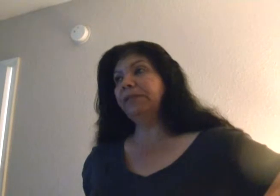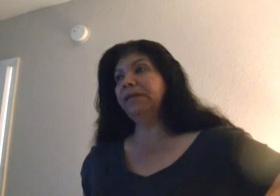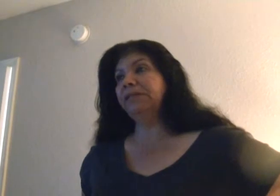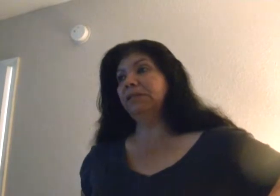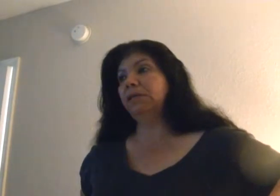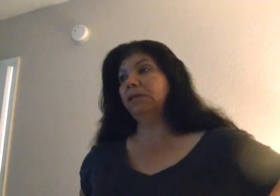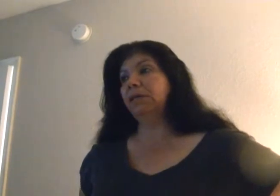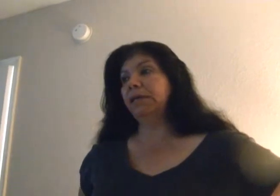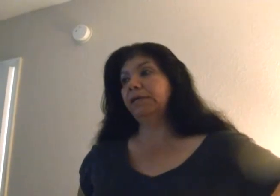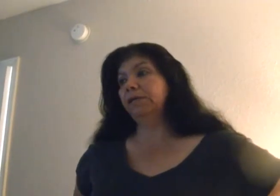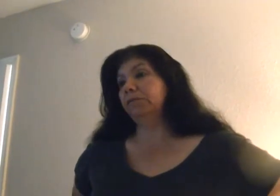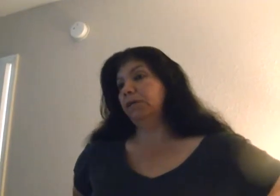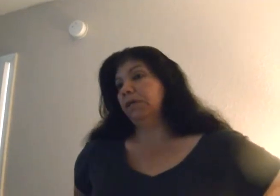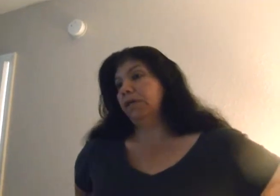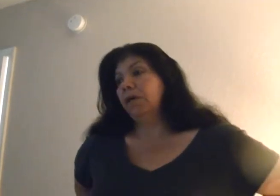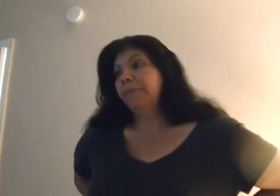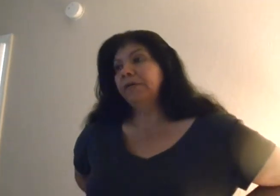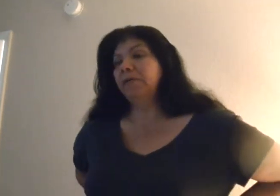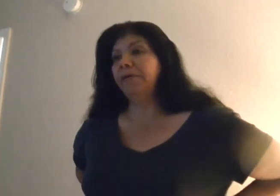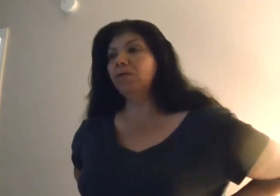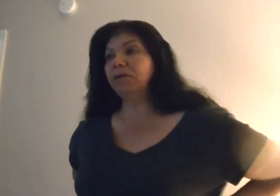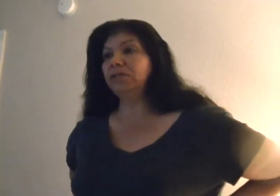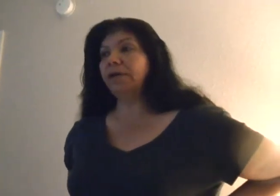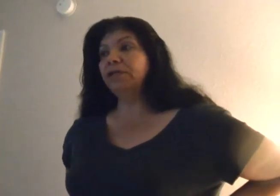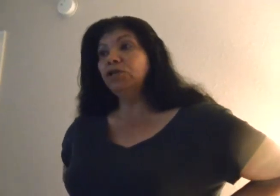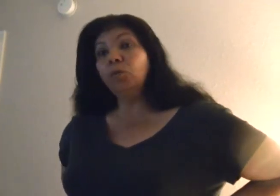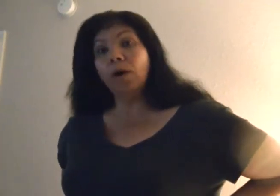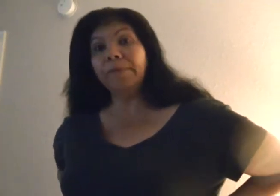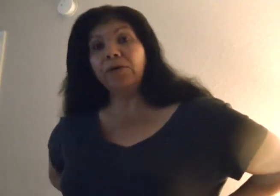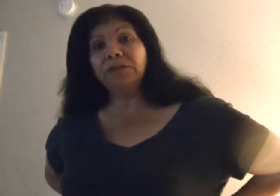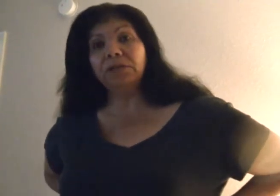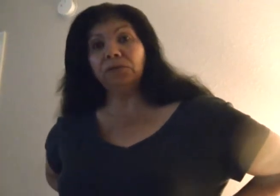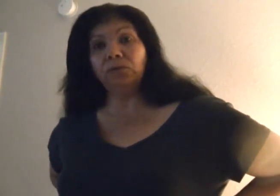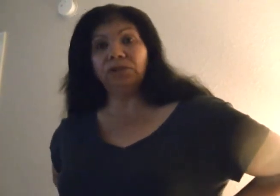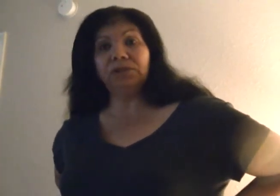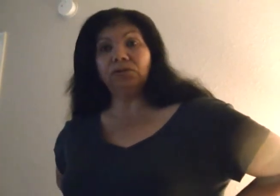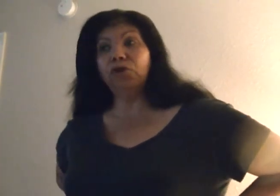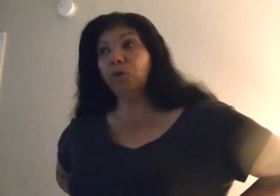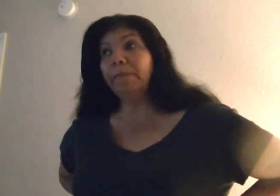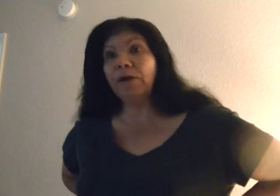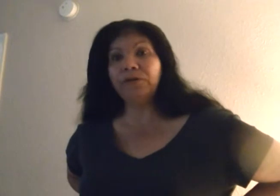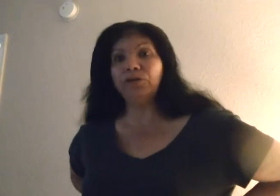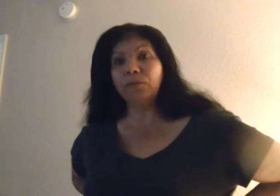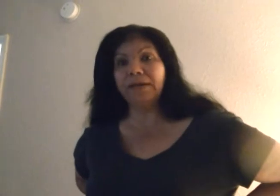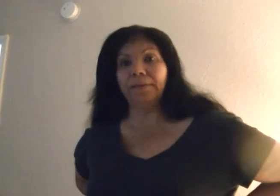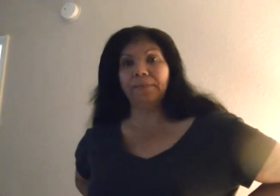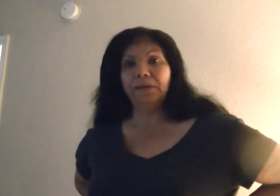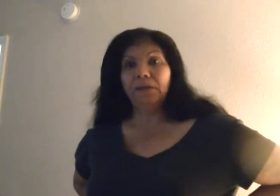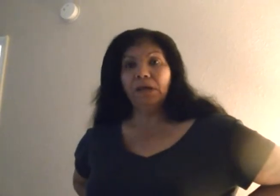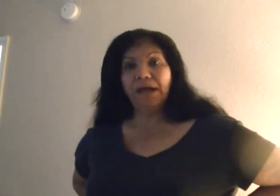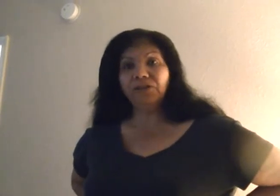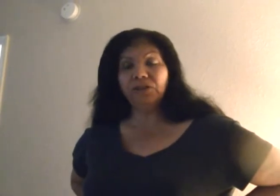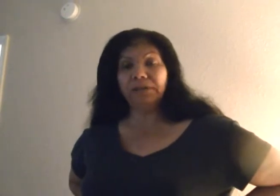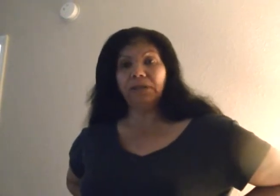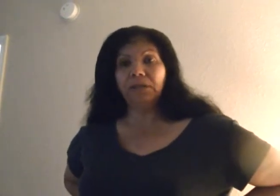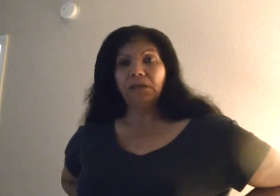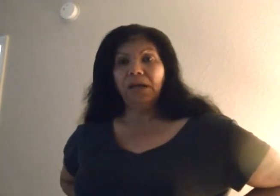as in a marriage. And you are married to the Lord Jesus Christ. You're married to Him, actually. Mm-hmm.